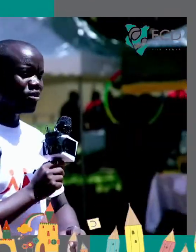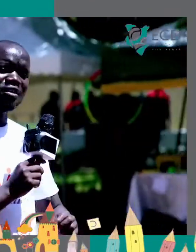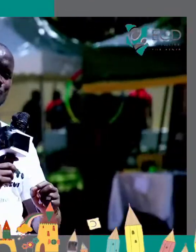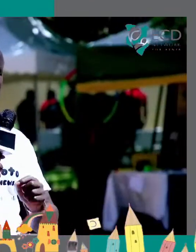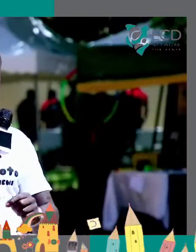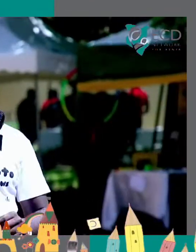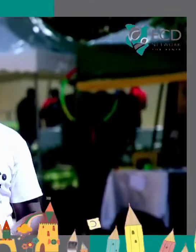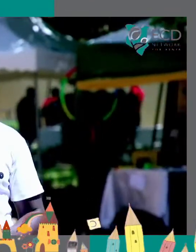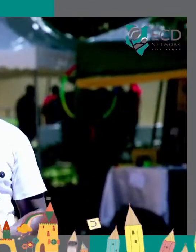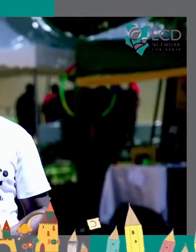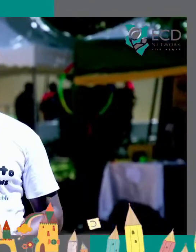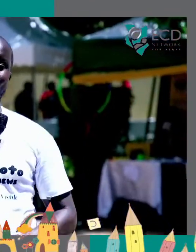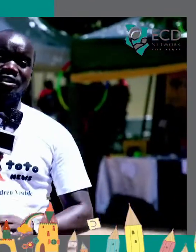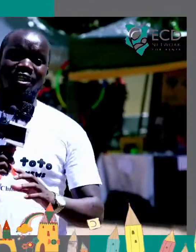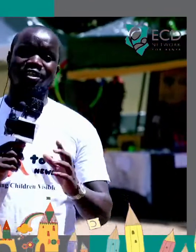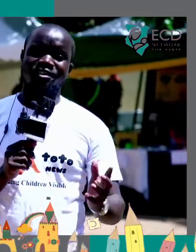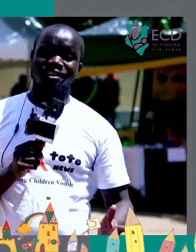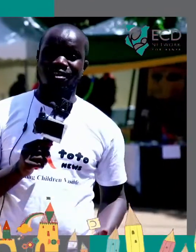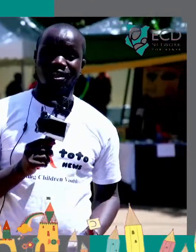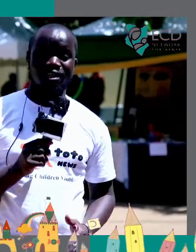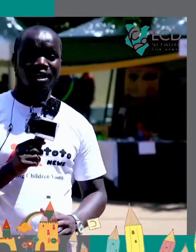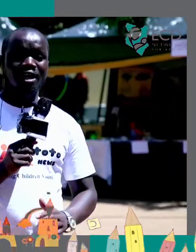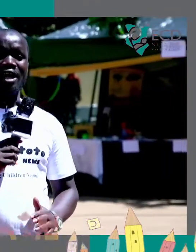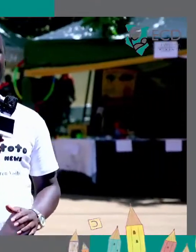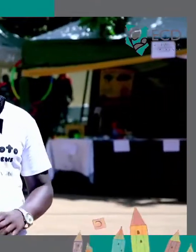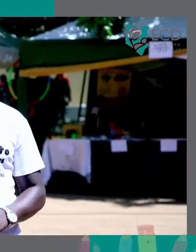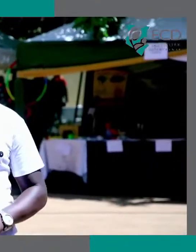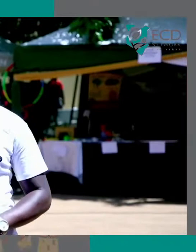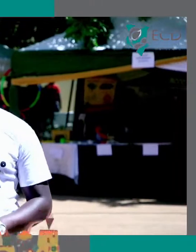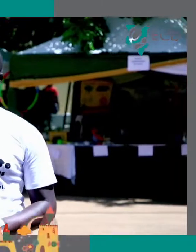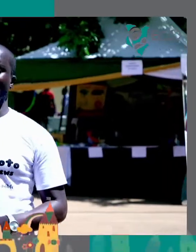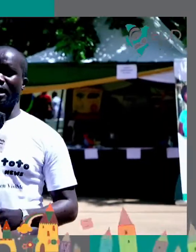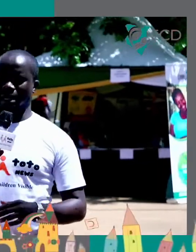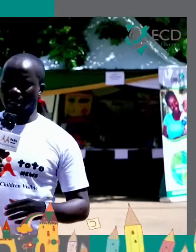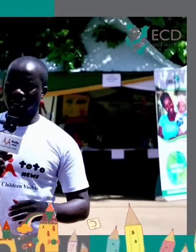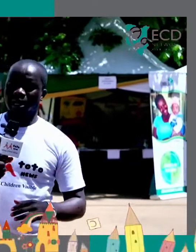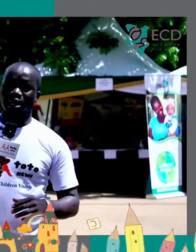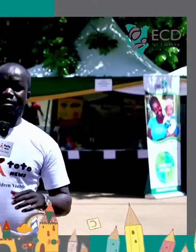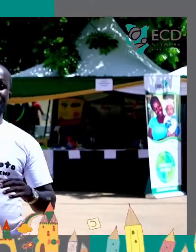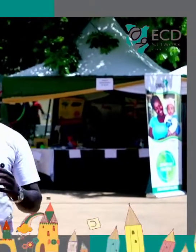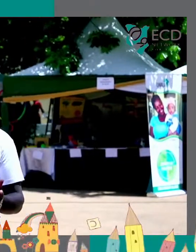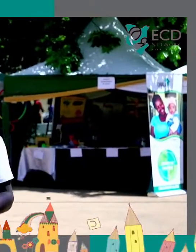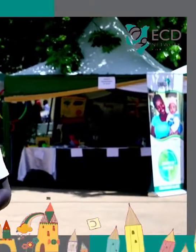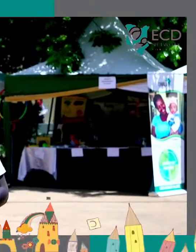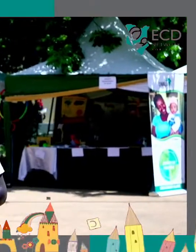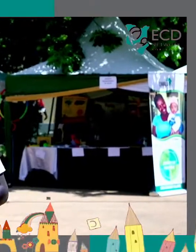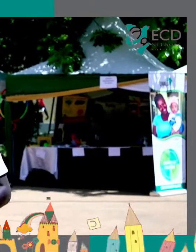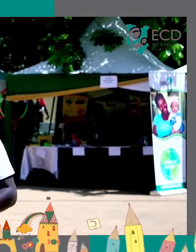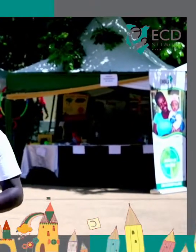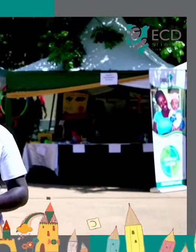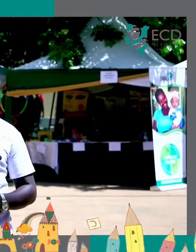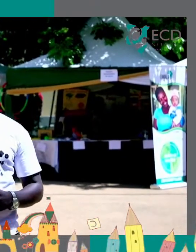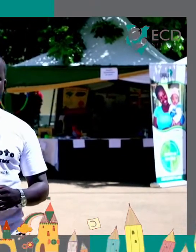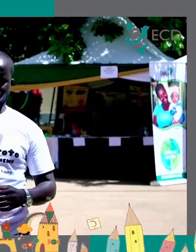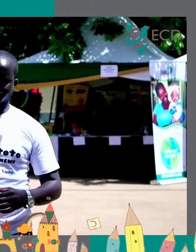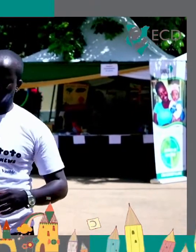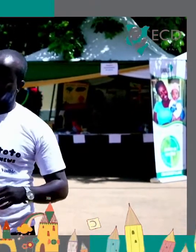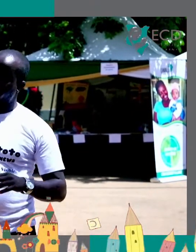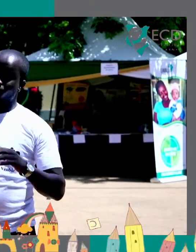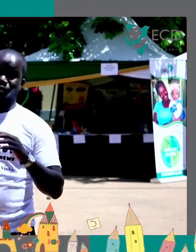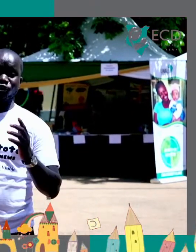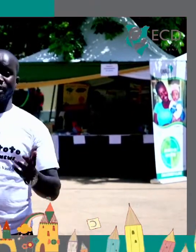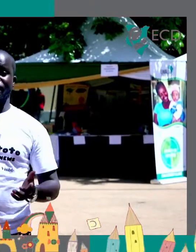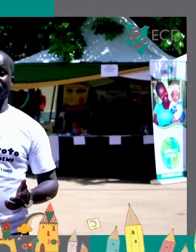another person to give us their views. It's an interesting thing, and we've heard from the delegates mentioning issues to do